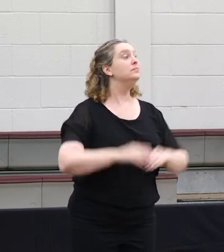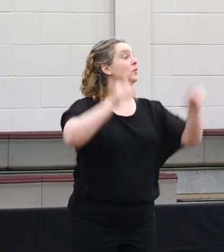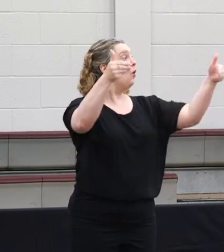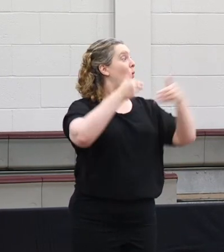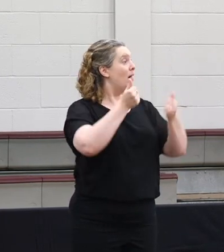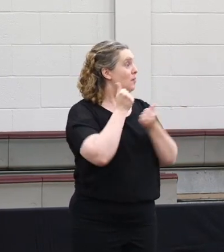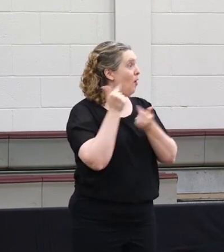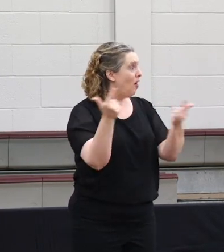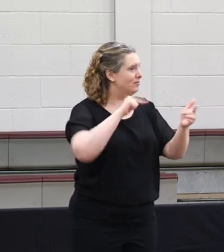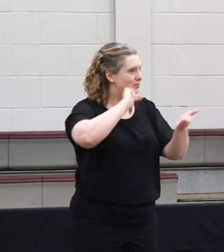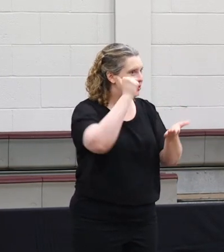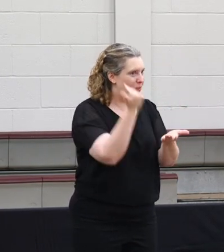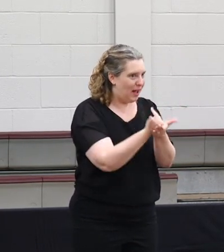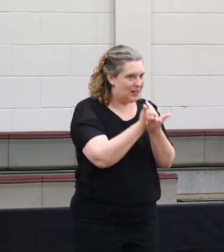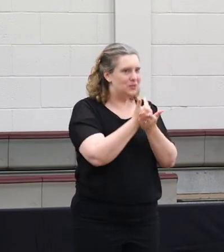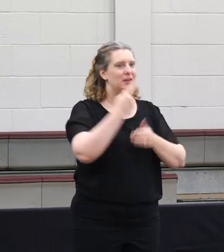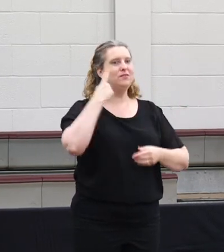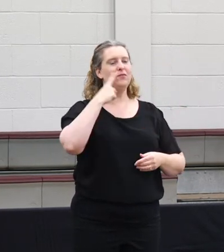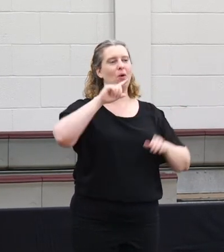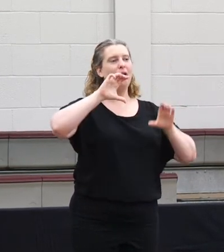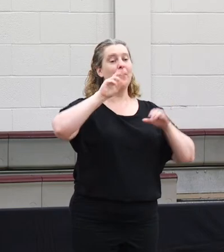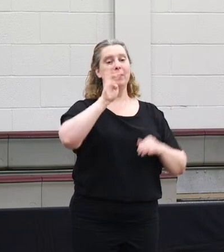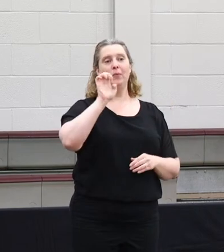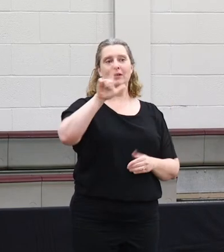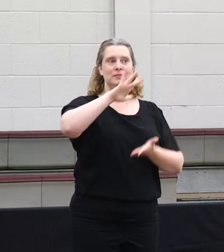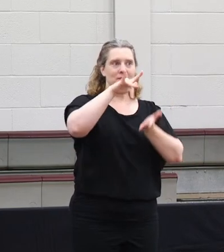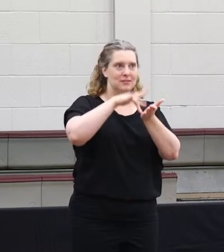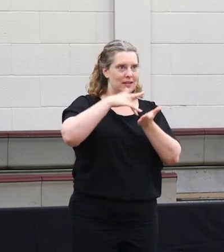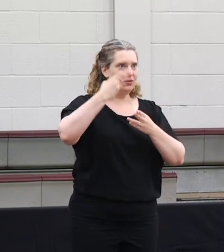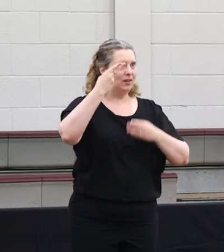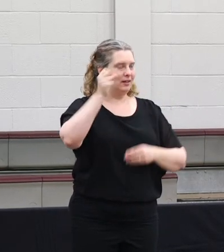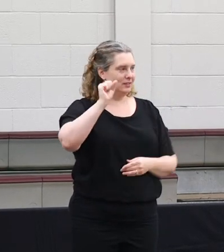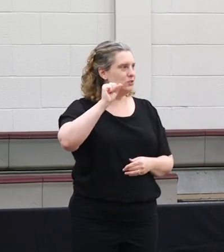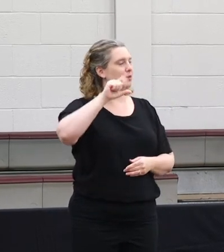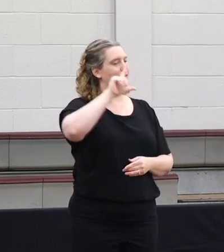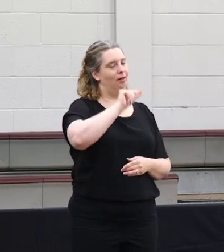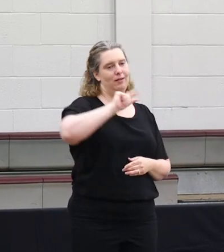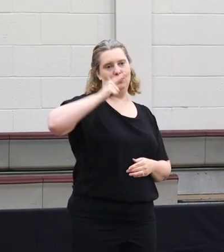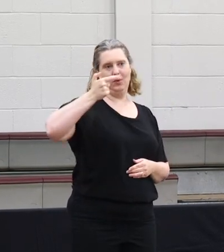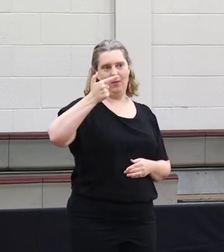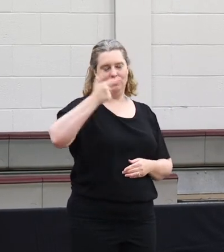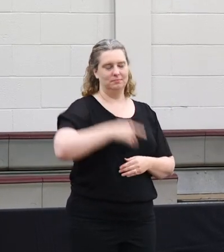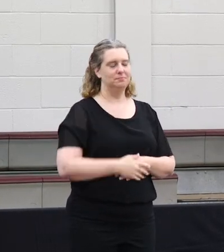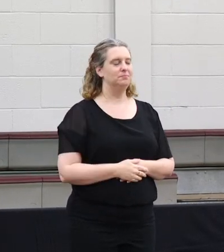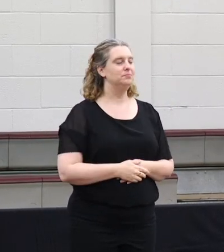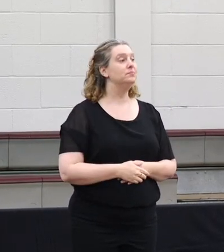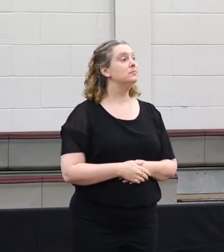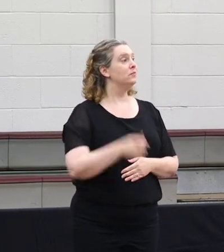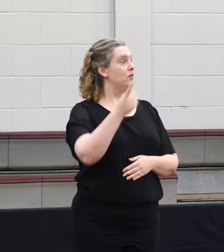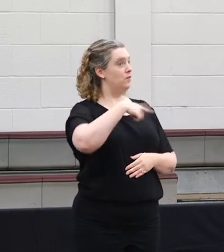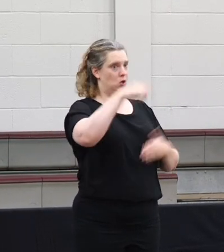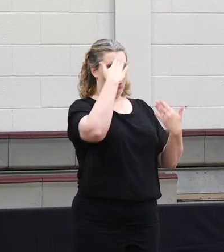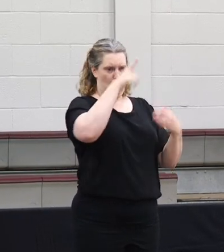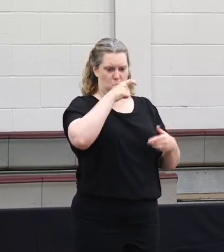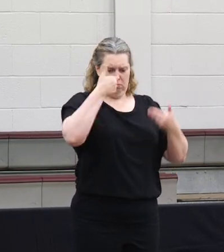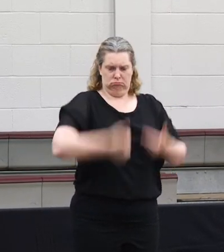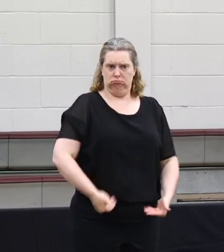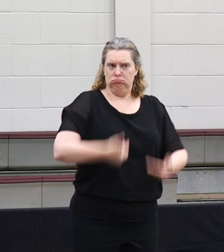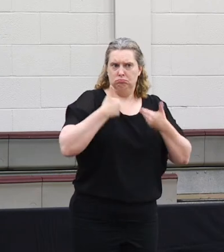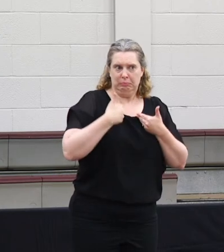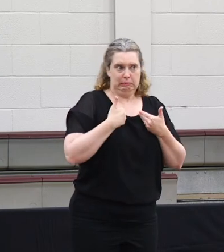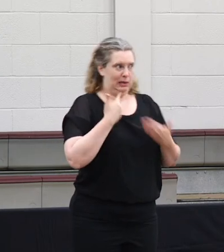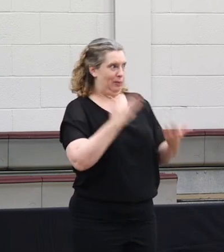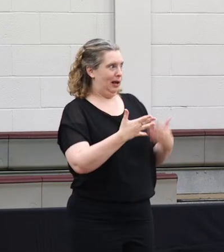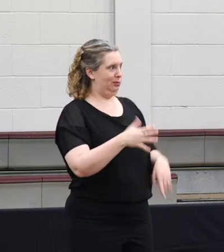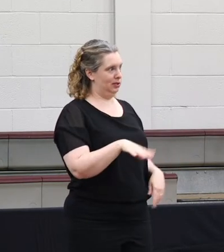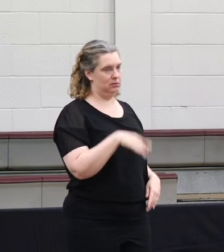Welcome, everyone, to the graduation exercises for the Bristol Central High School class of 2021. For those of you who don't know me and are